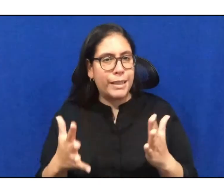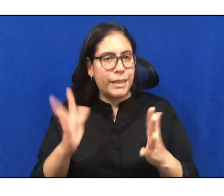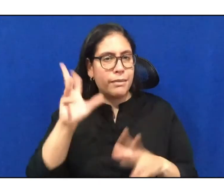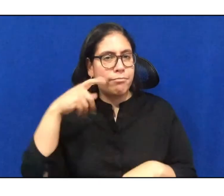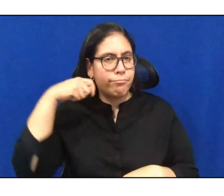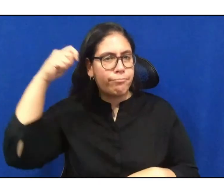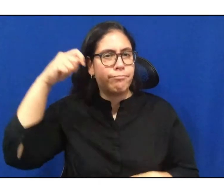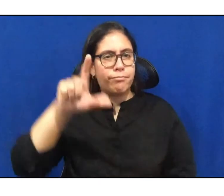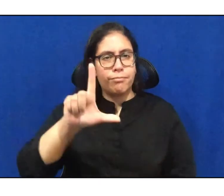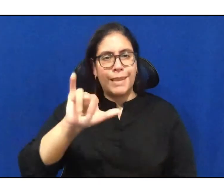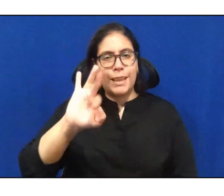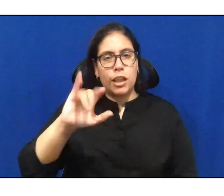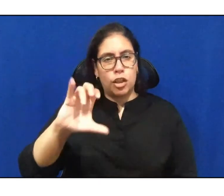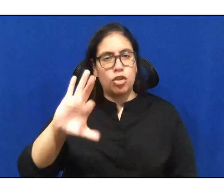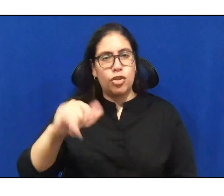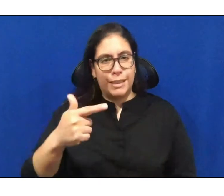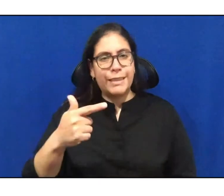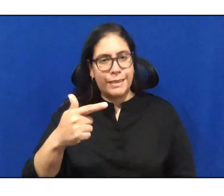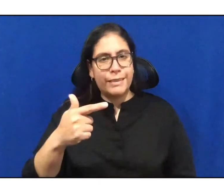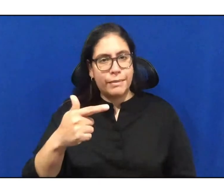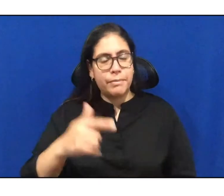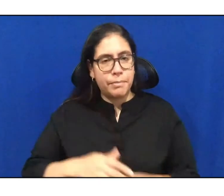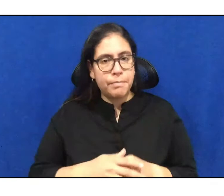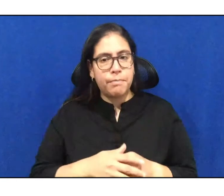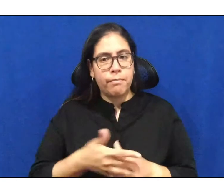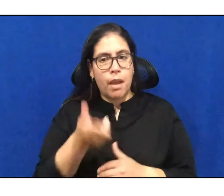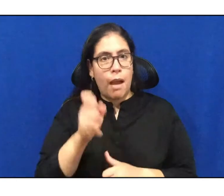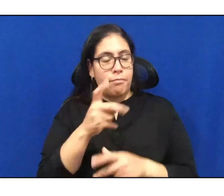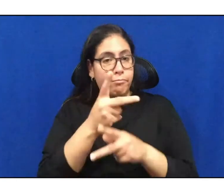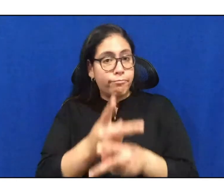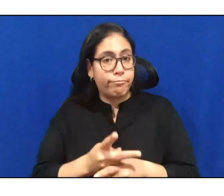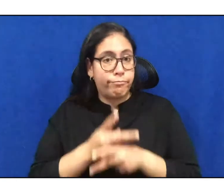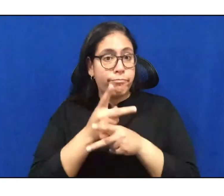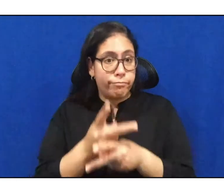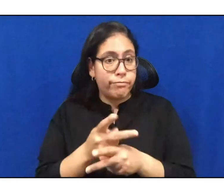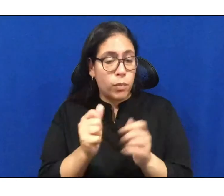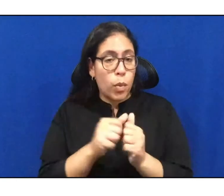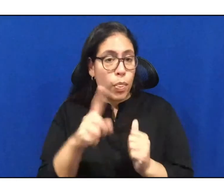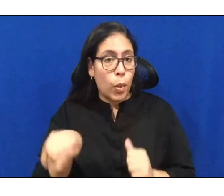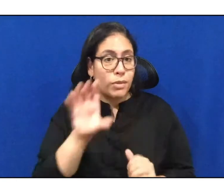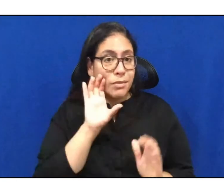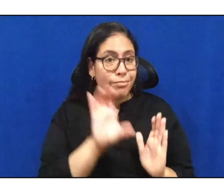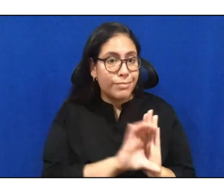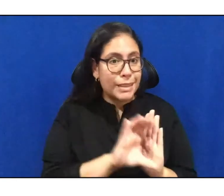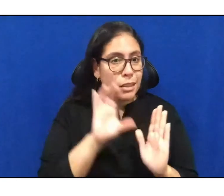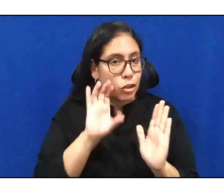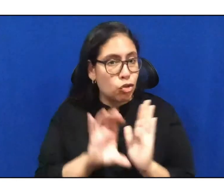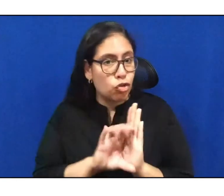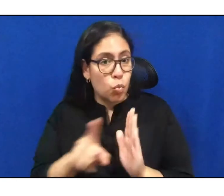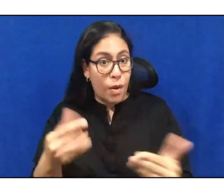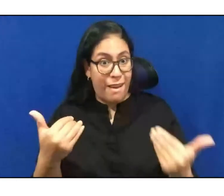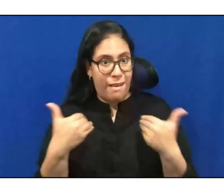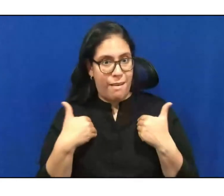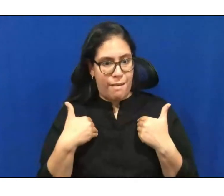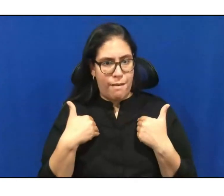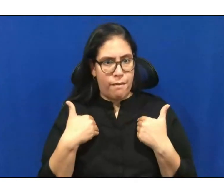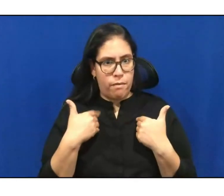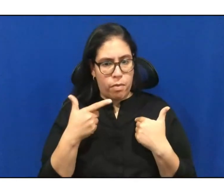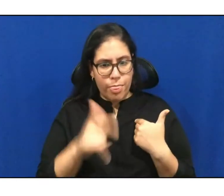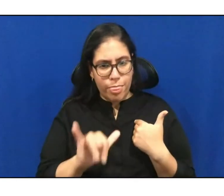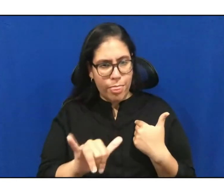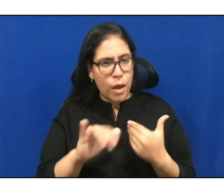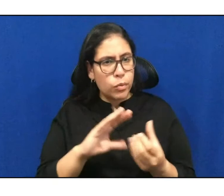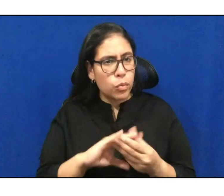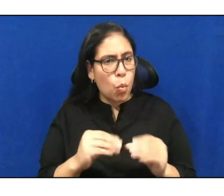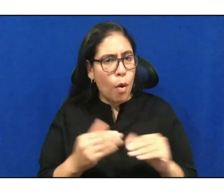I have to take particular care with these images and with these stories. And I have to think about the